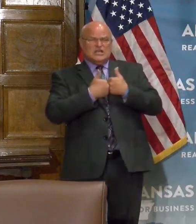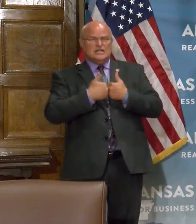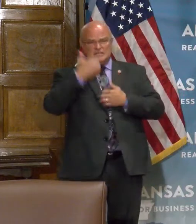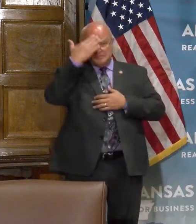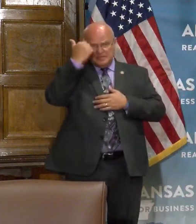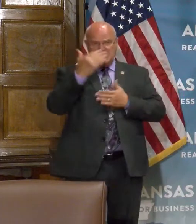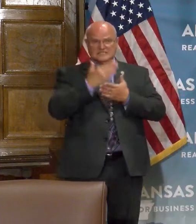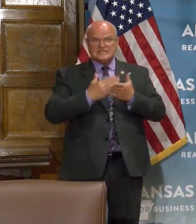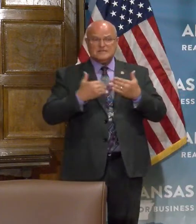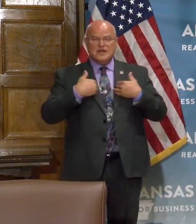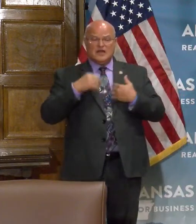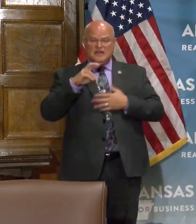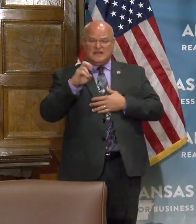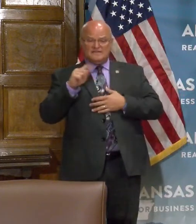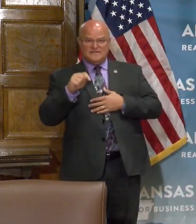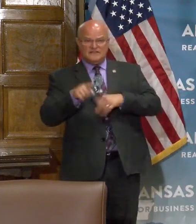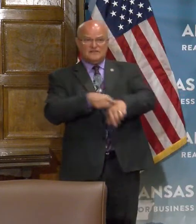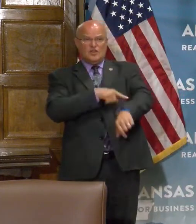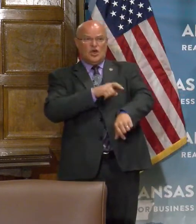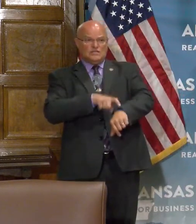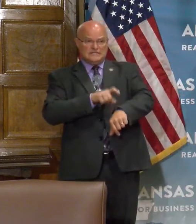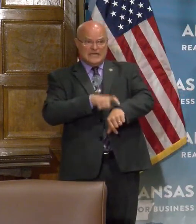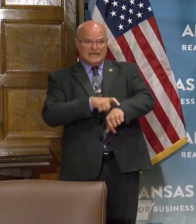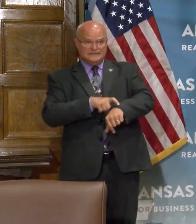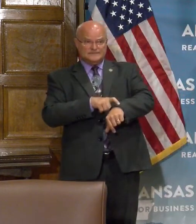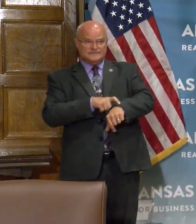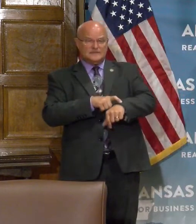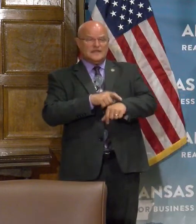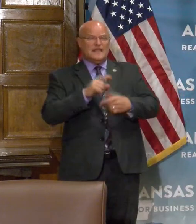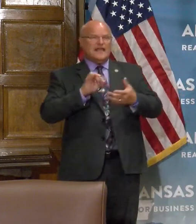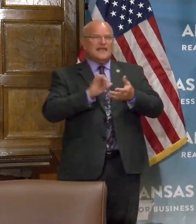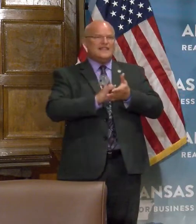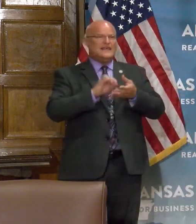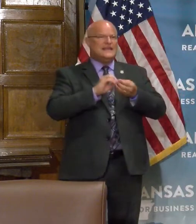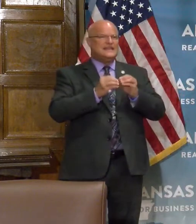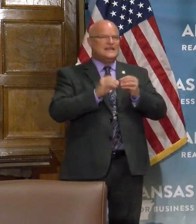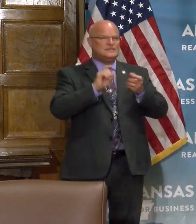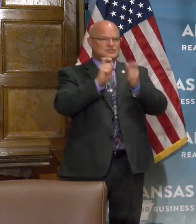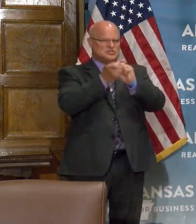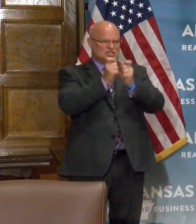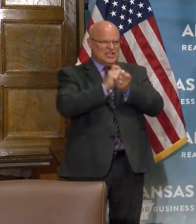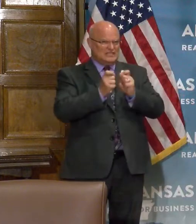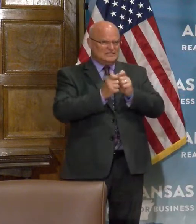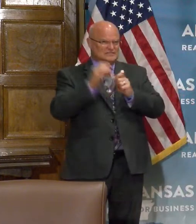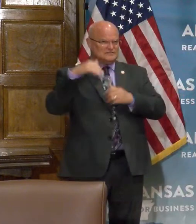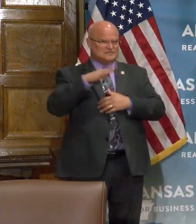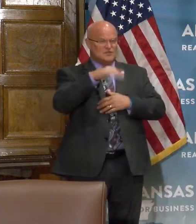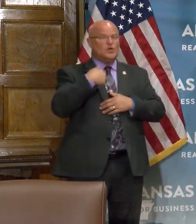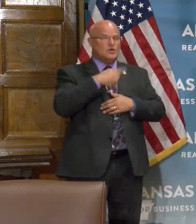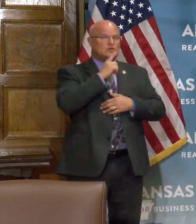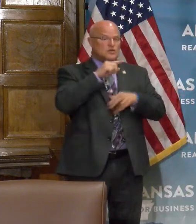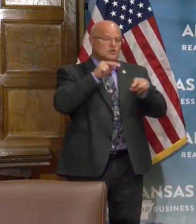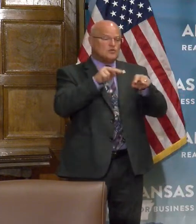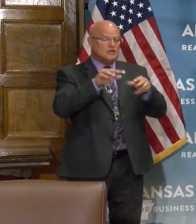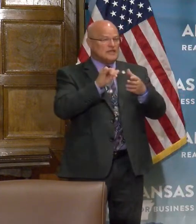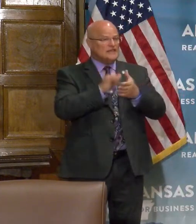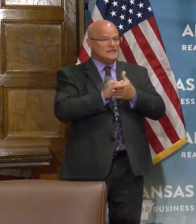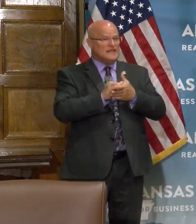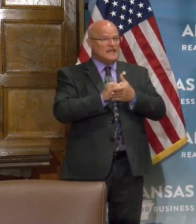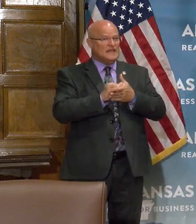because some of them have been on a ventilator for a long time, and so that number changes. We can certainly look at